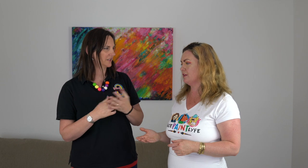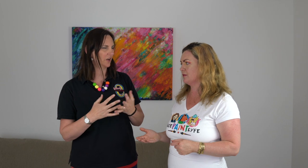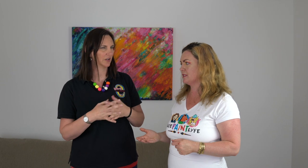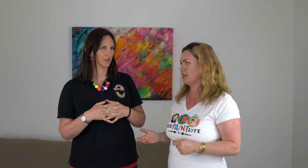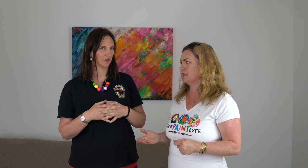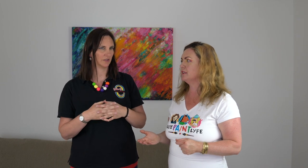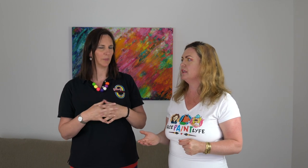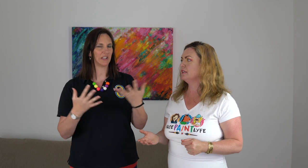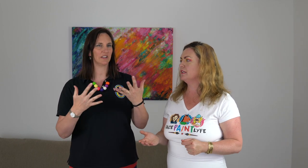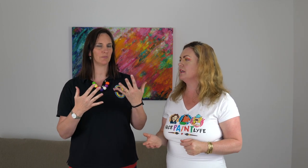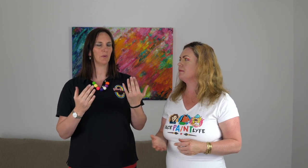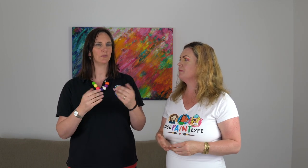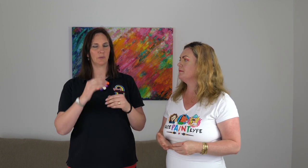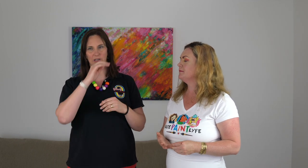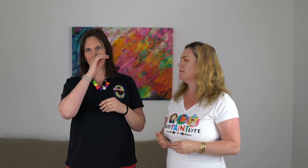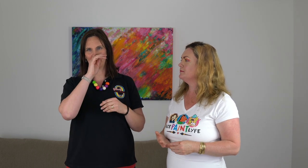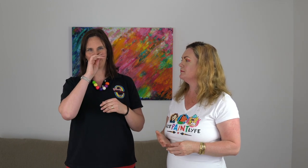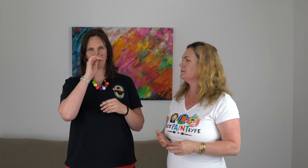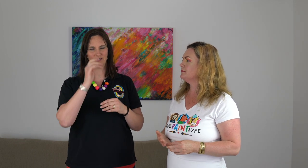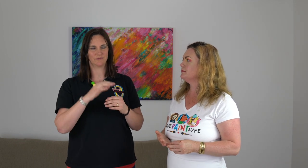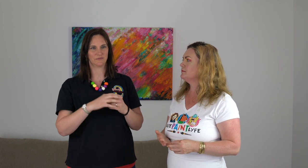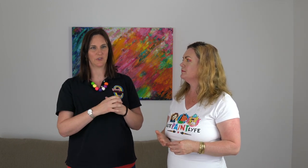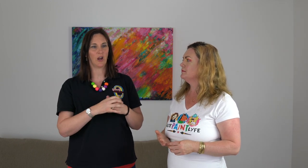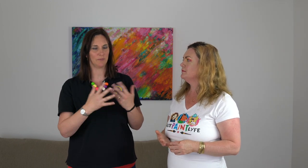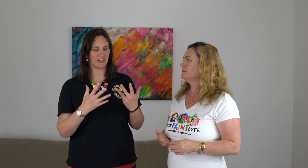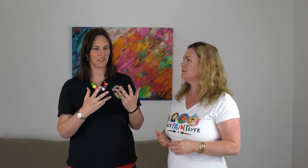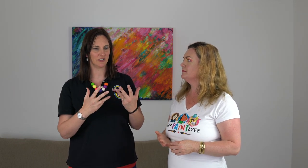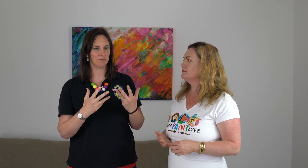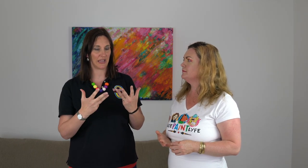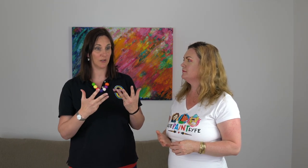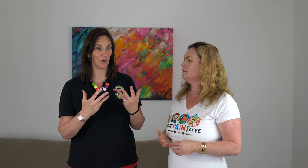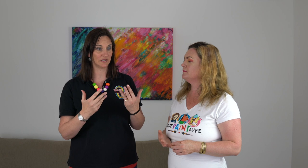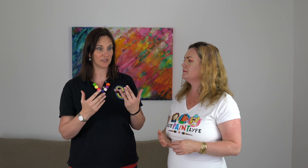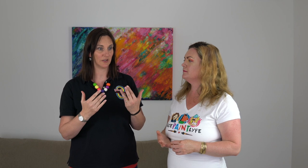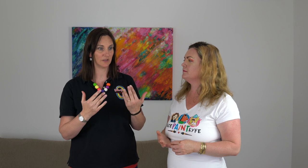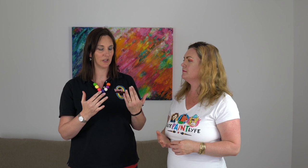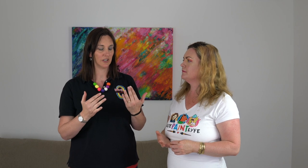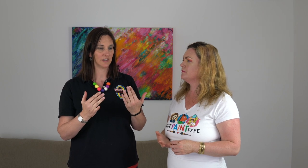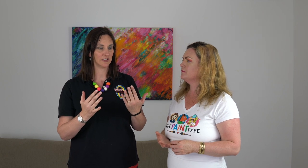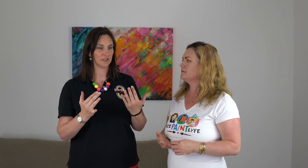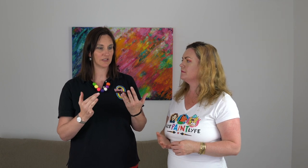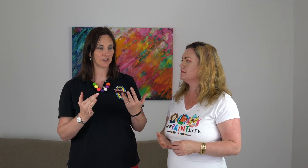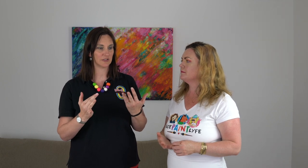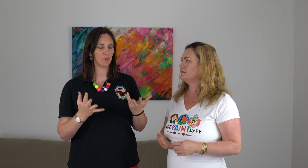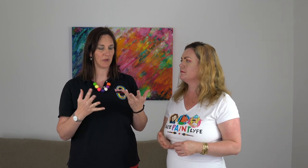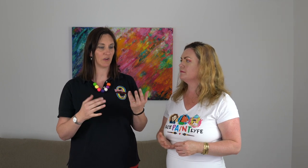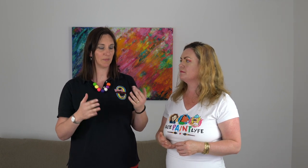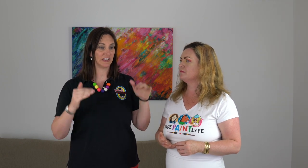No. I mean, there's probably one for... I imagine the main one. So, Superman, I imagine,